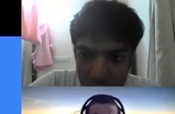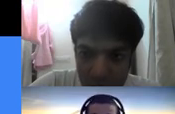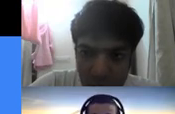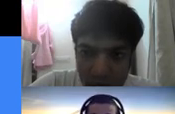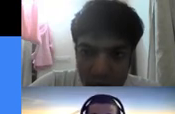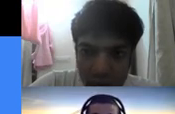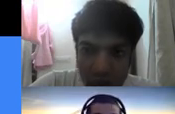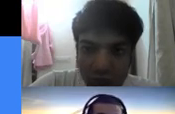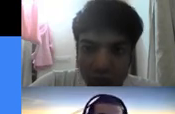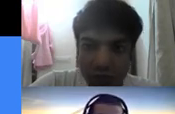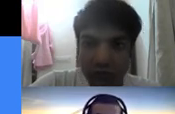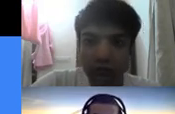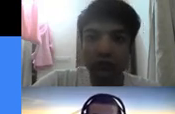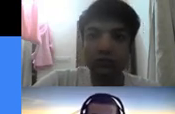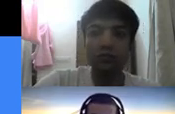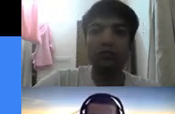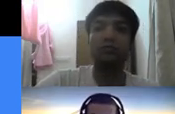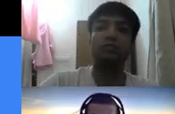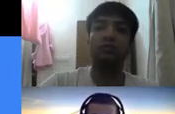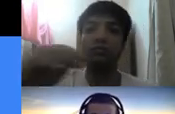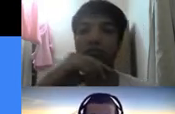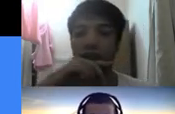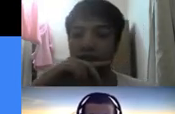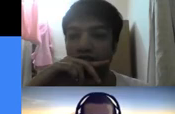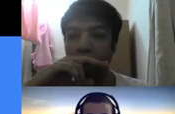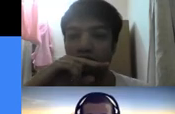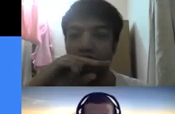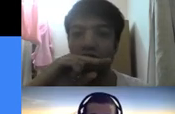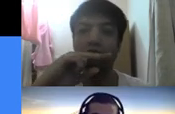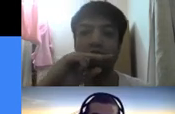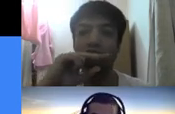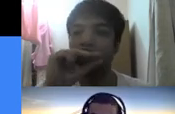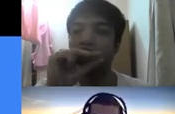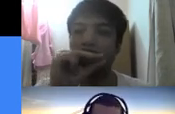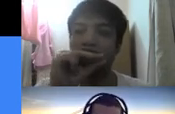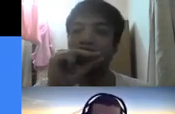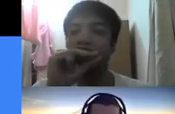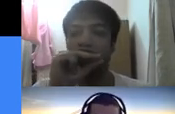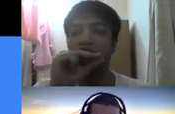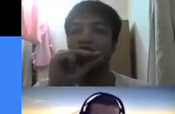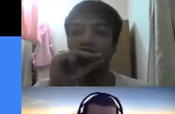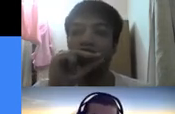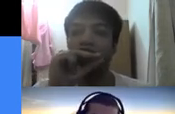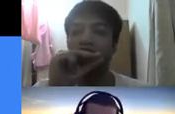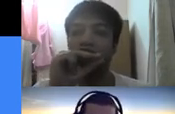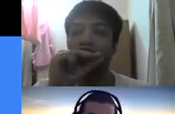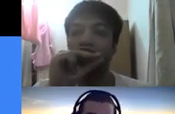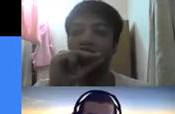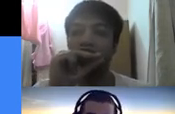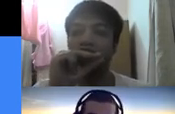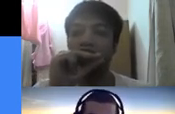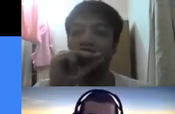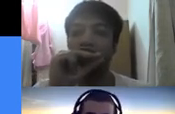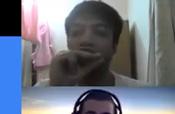but also maybe depth information might help in academic scenarios, but not in the real world, because the cameras don't really have